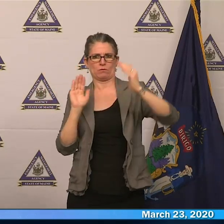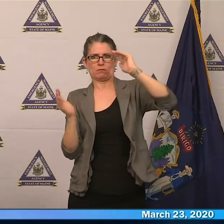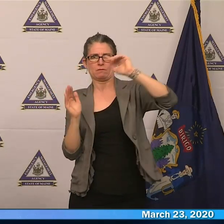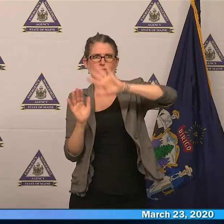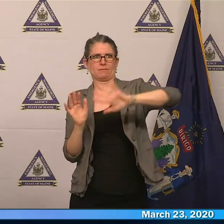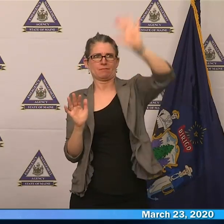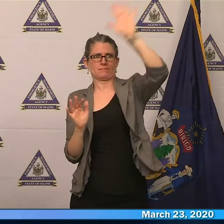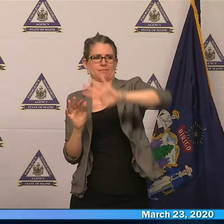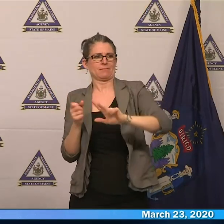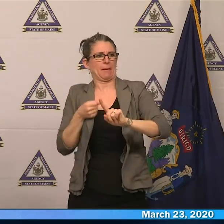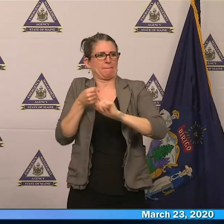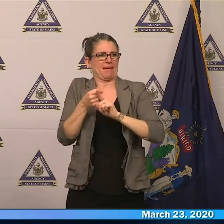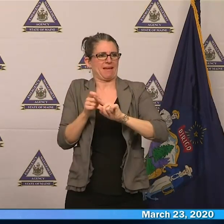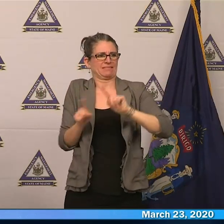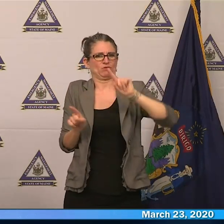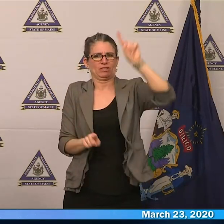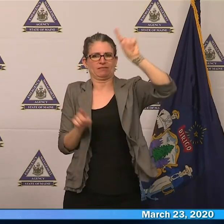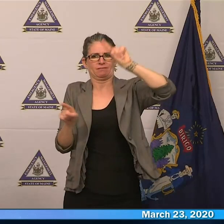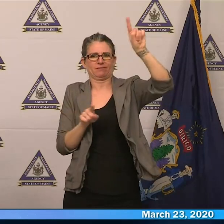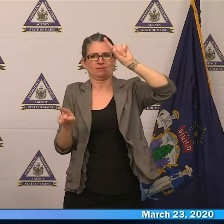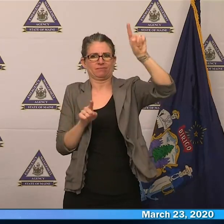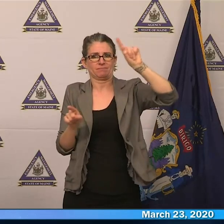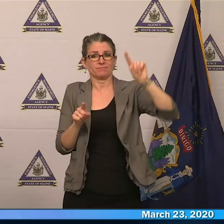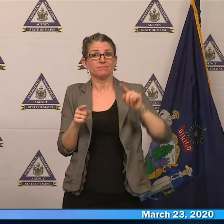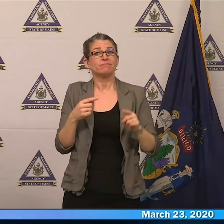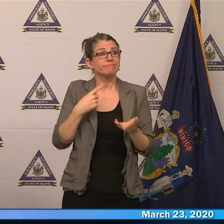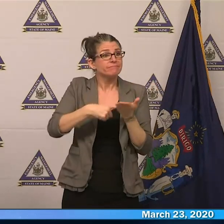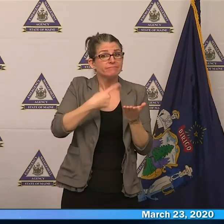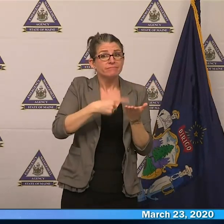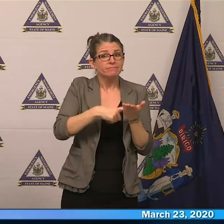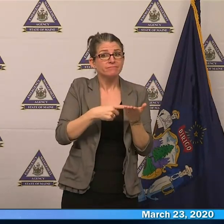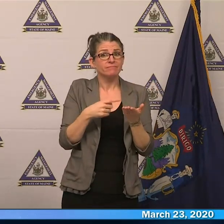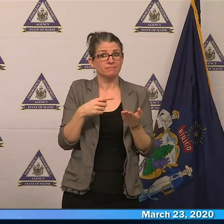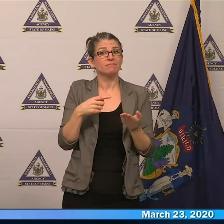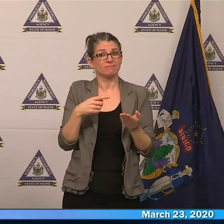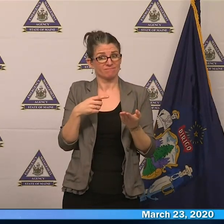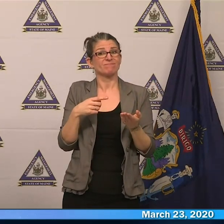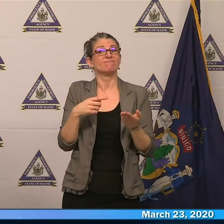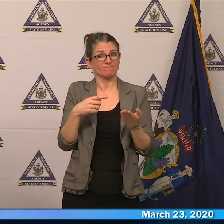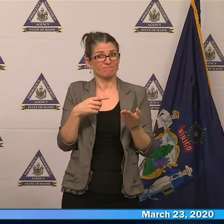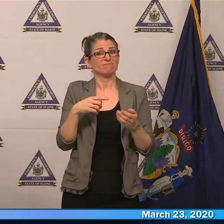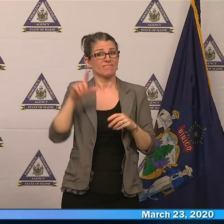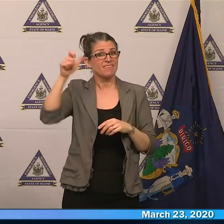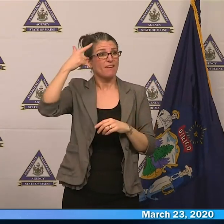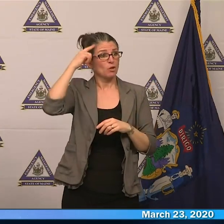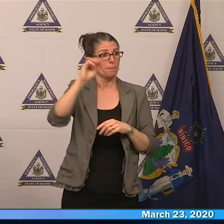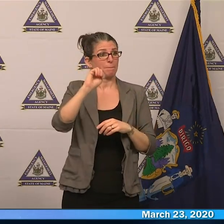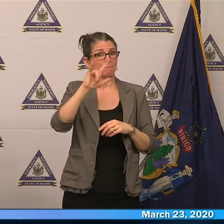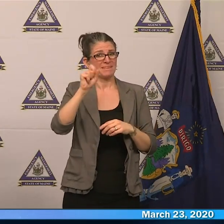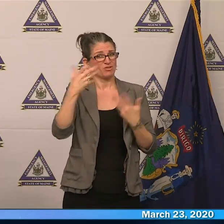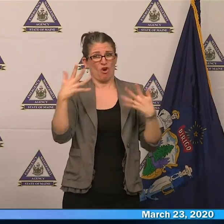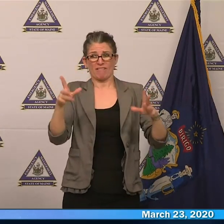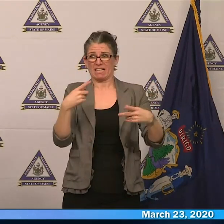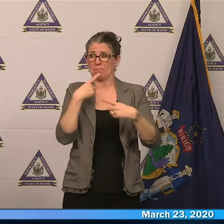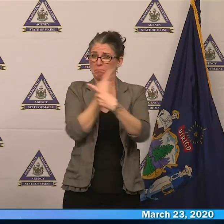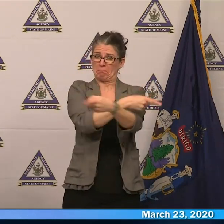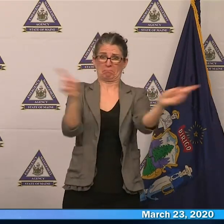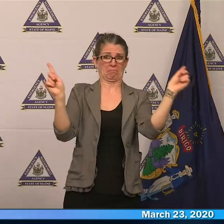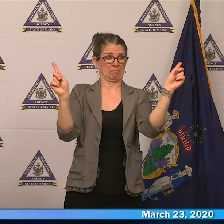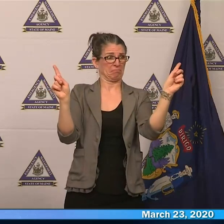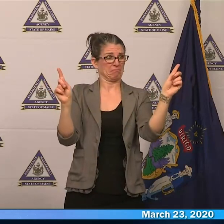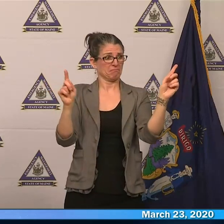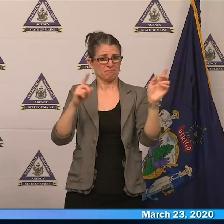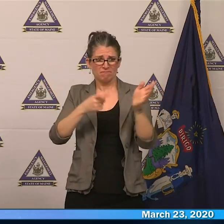that Governor Mills has already put into place, whether the marginal value of a stay-at-home order, what do we get for